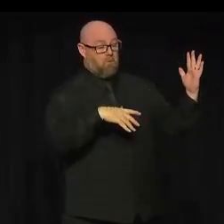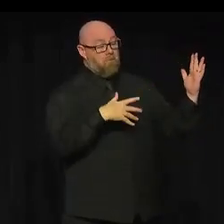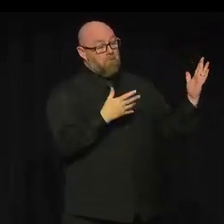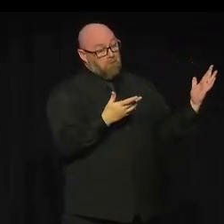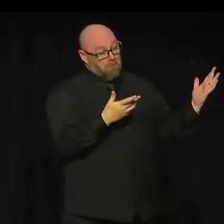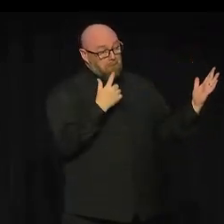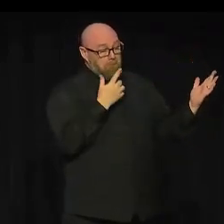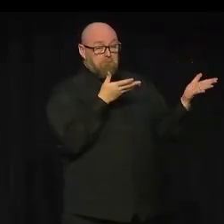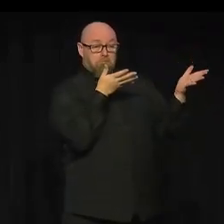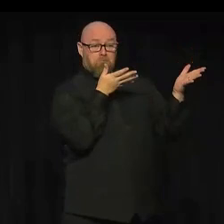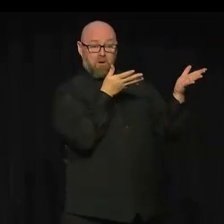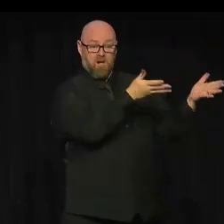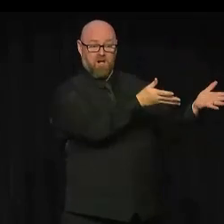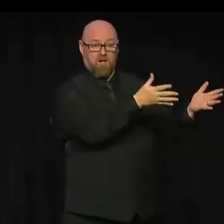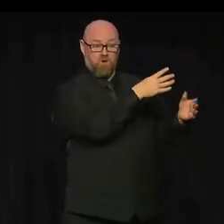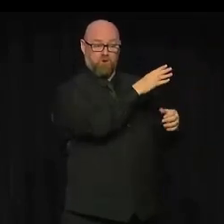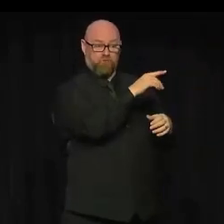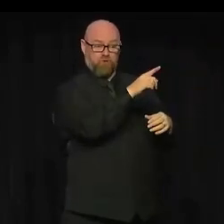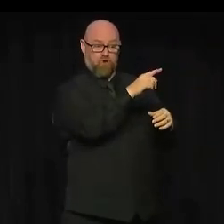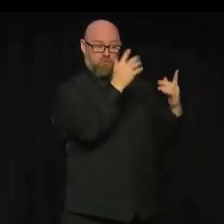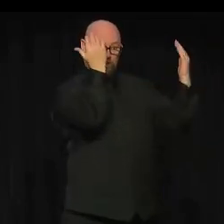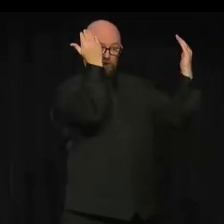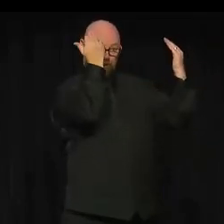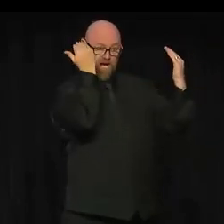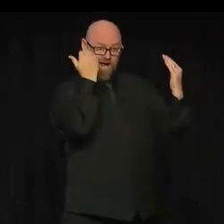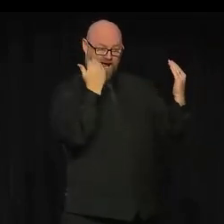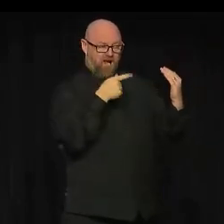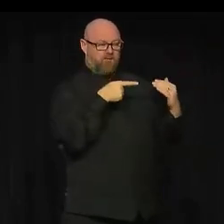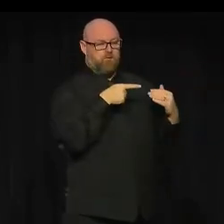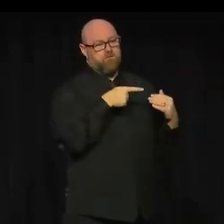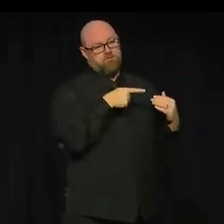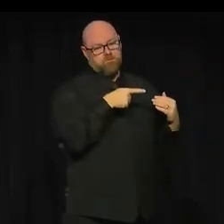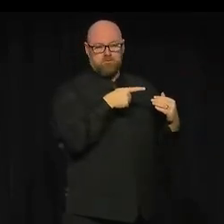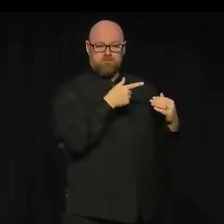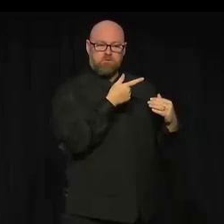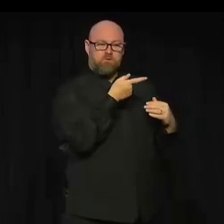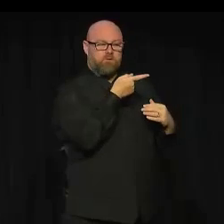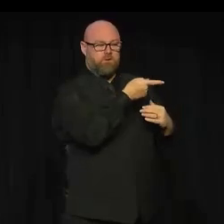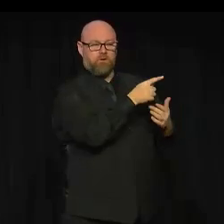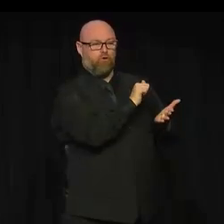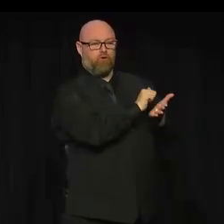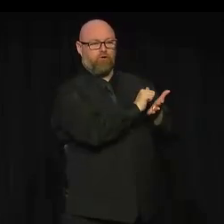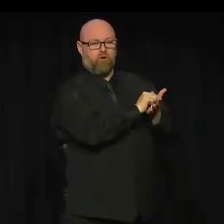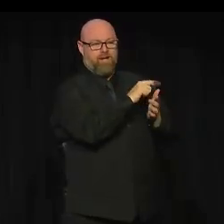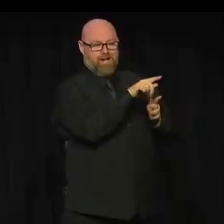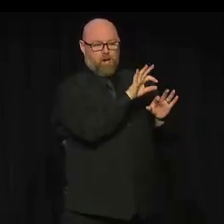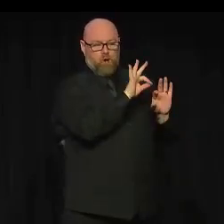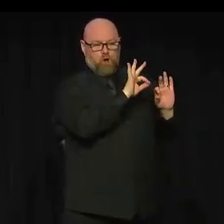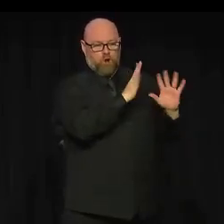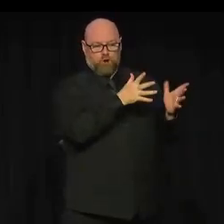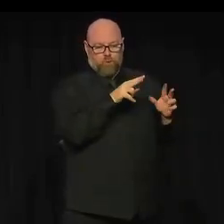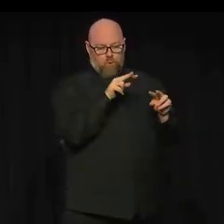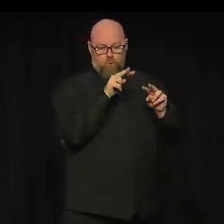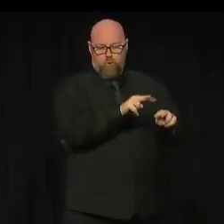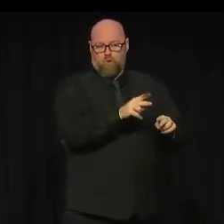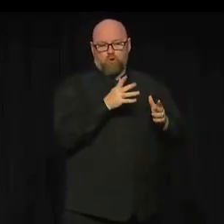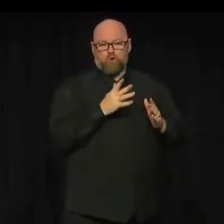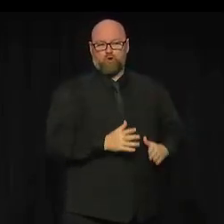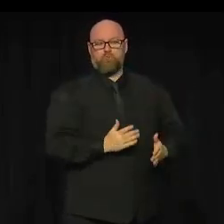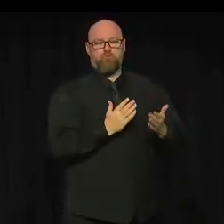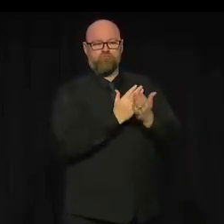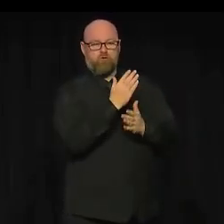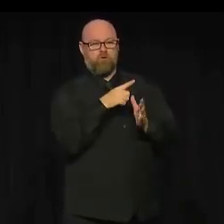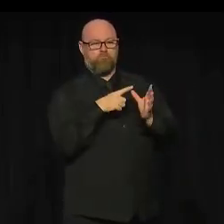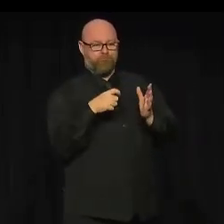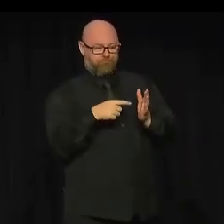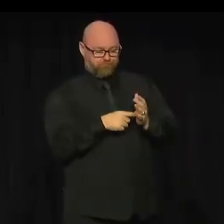ex parte by a judge in the Business and Property Division, where he clearly did not have many opportunities to look at the Human Rights Act, so broad it